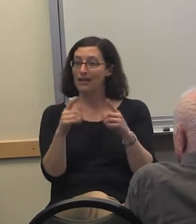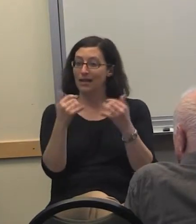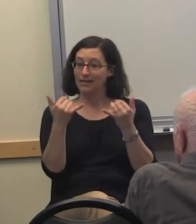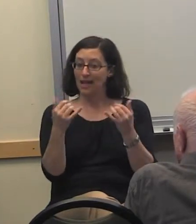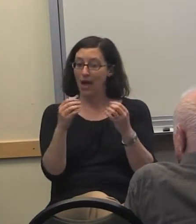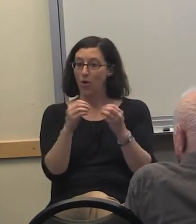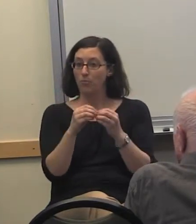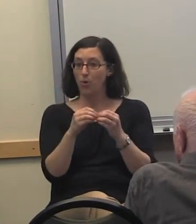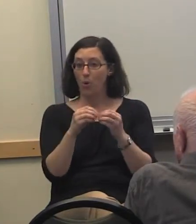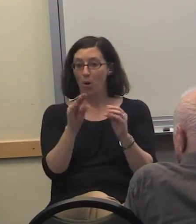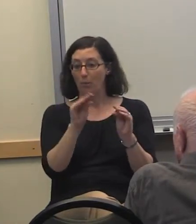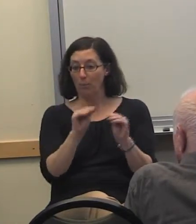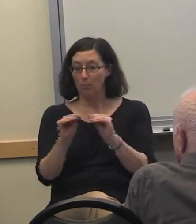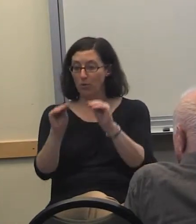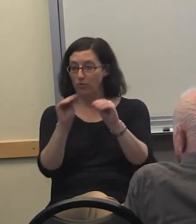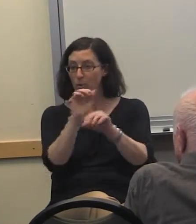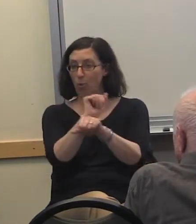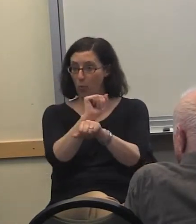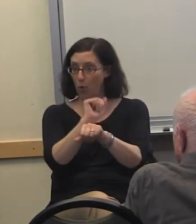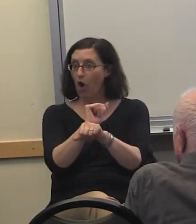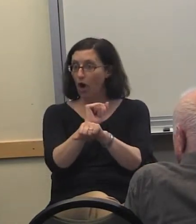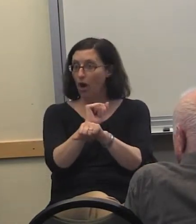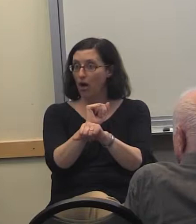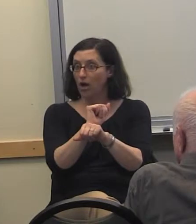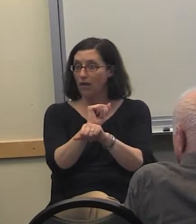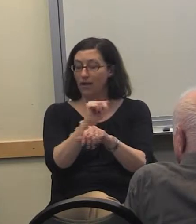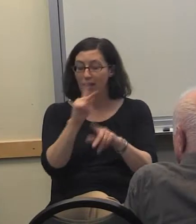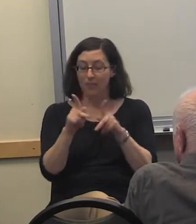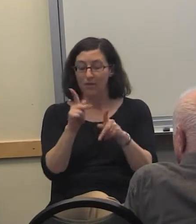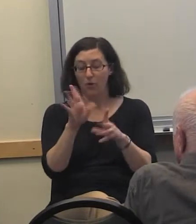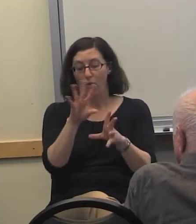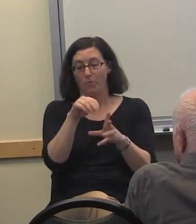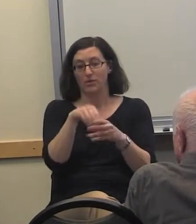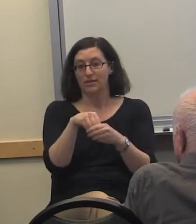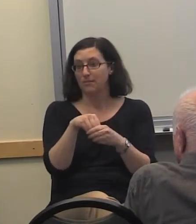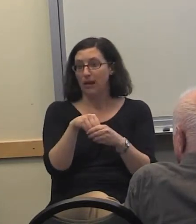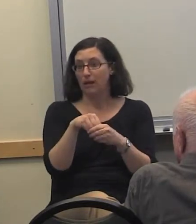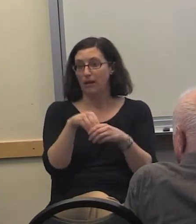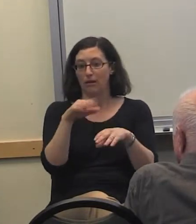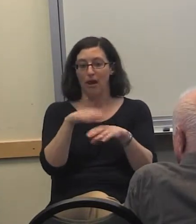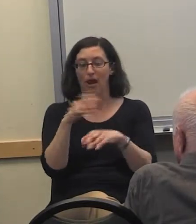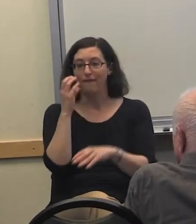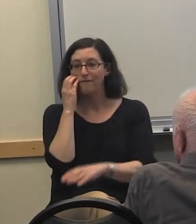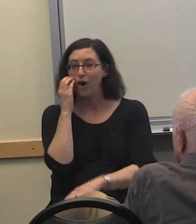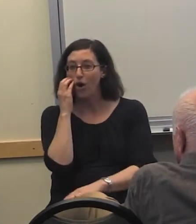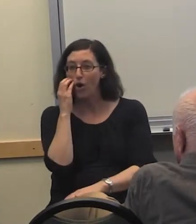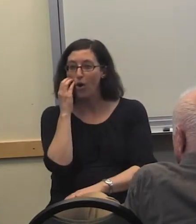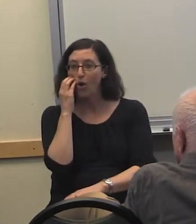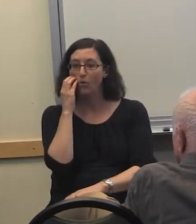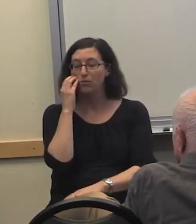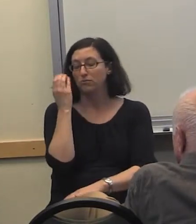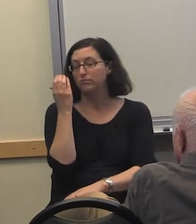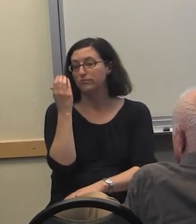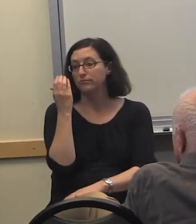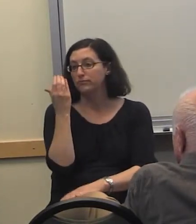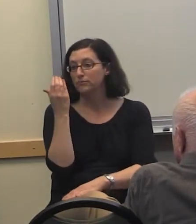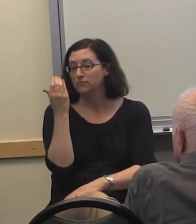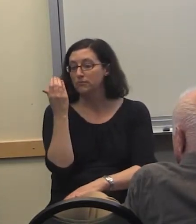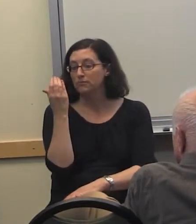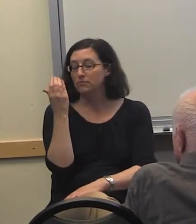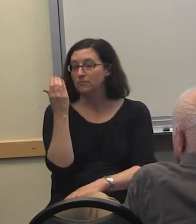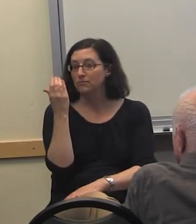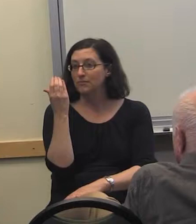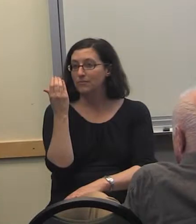mobile workforce and people participating mobilely and on desktops in education, this is